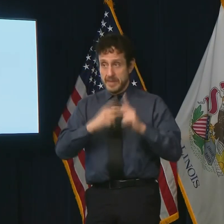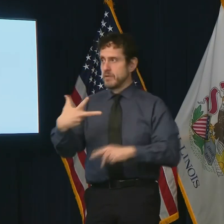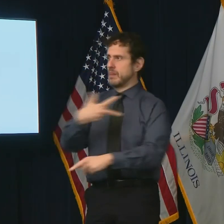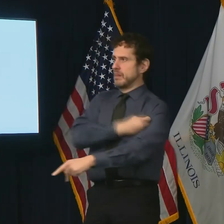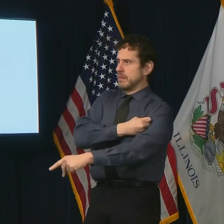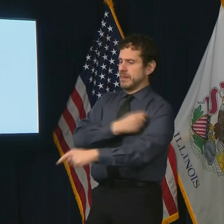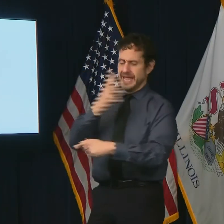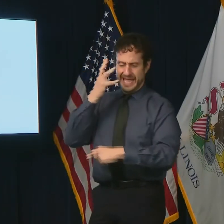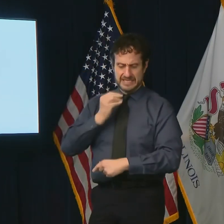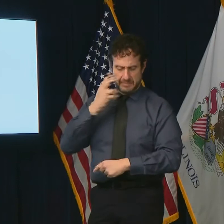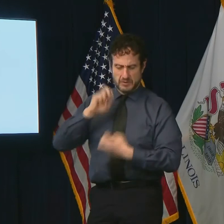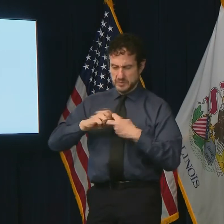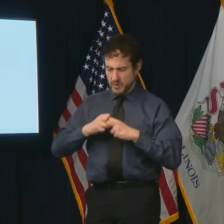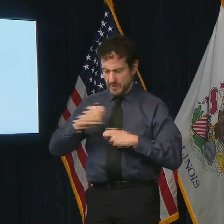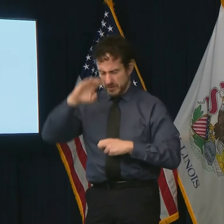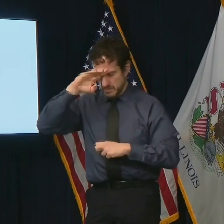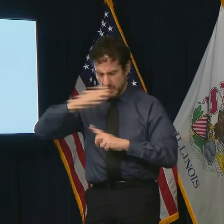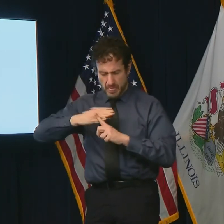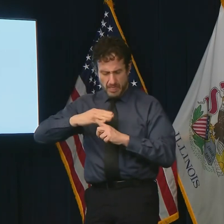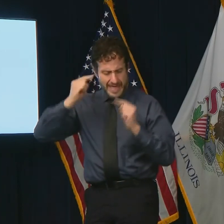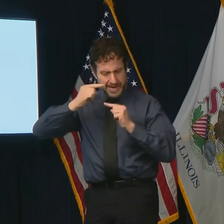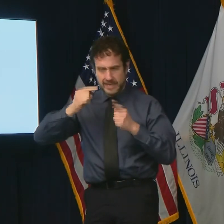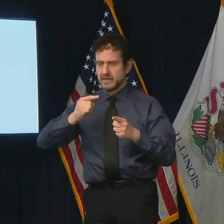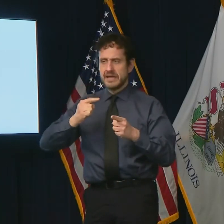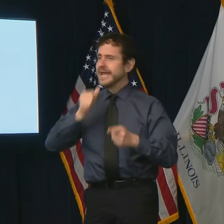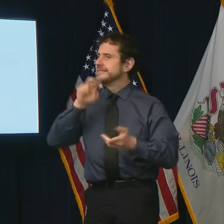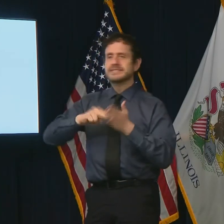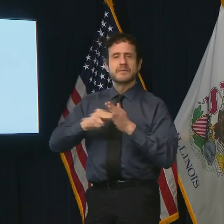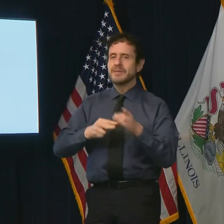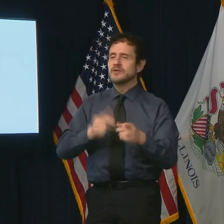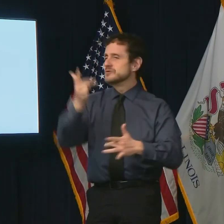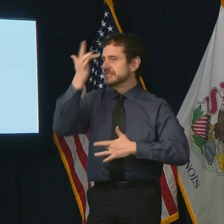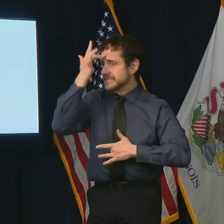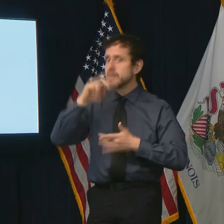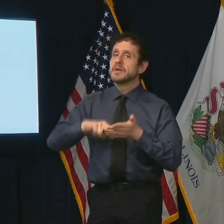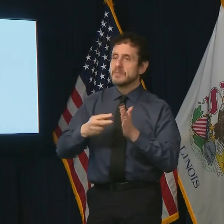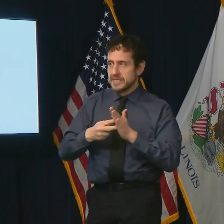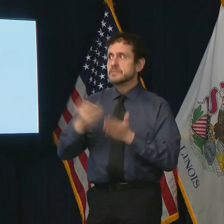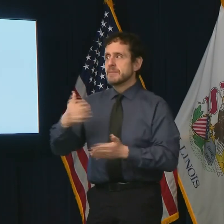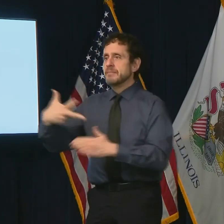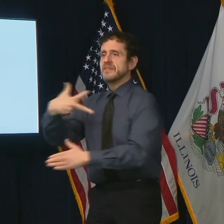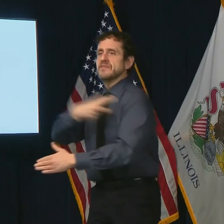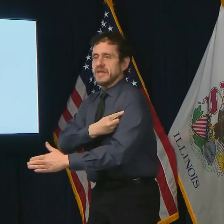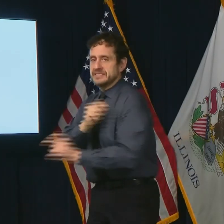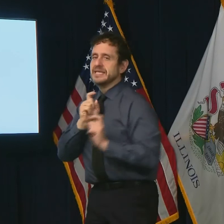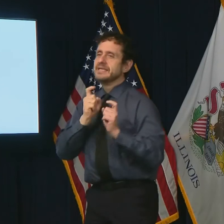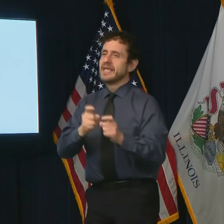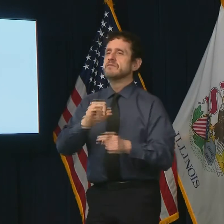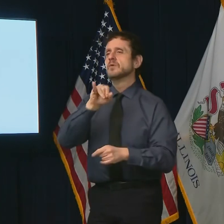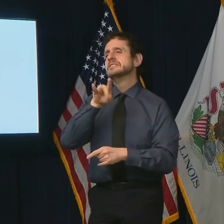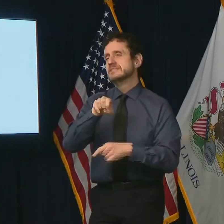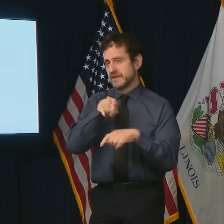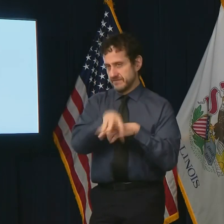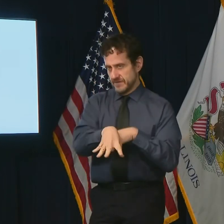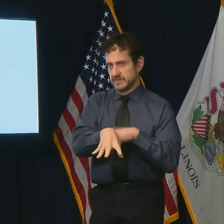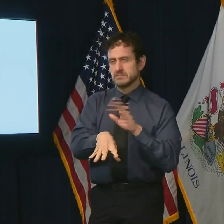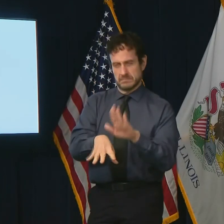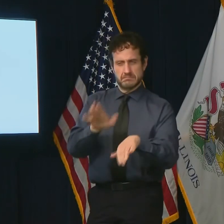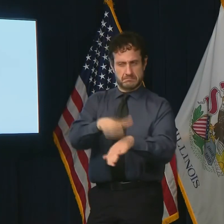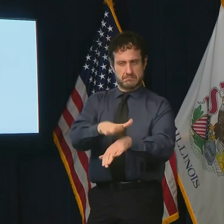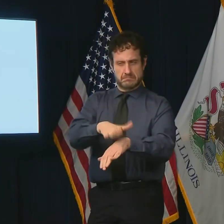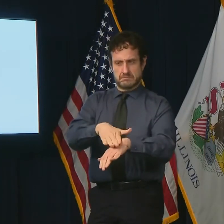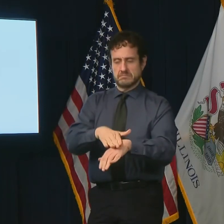that they don't think that something's wrong, but instead understand that that is an effect of the vaccine, and expected to